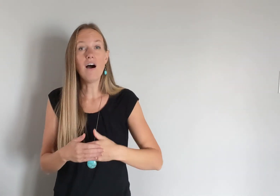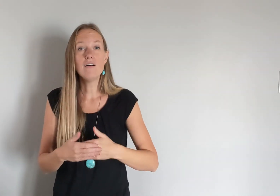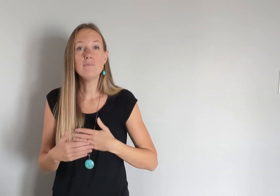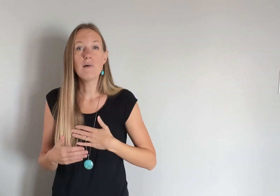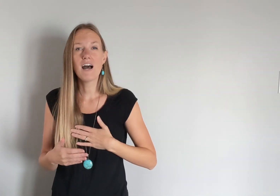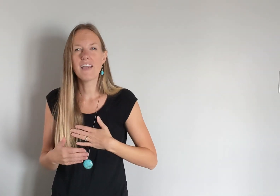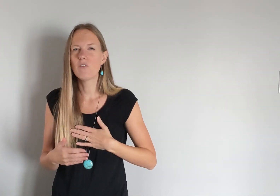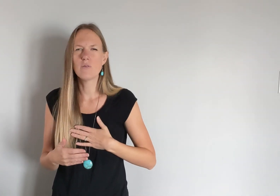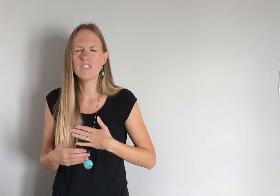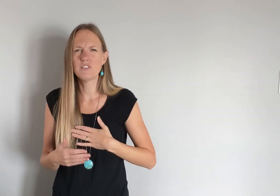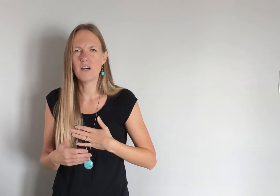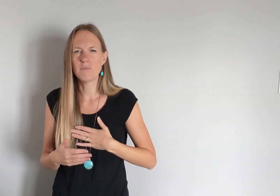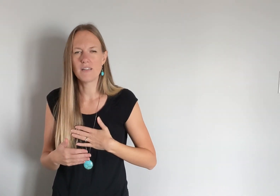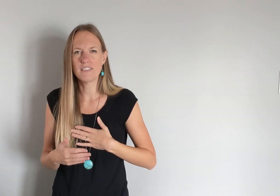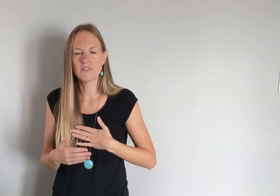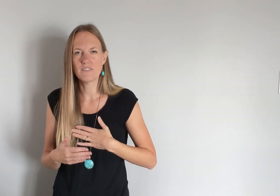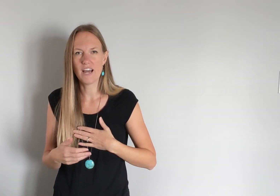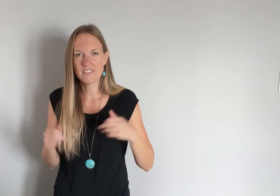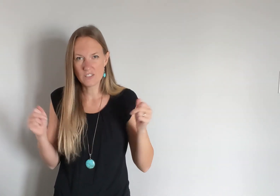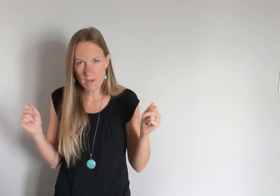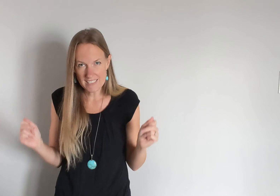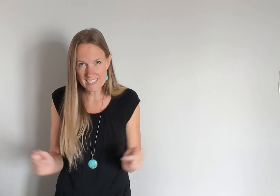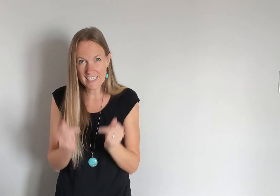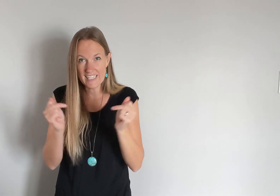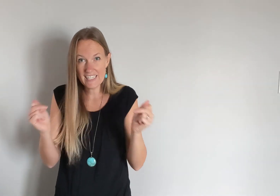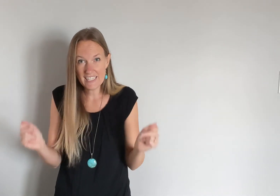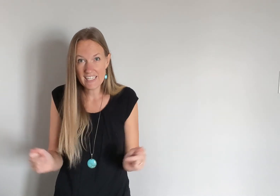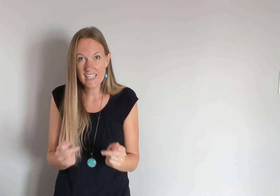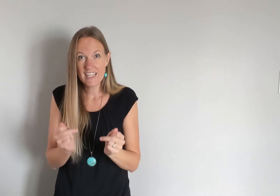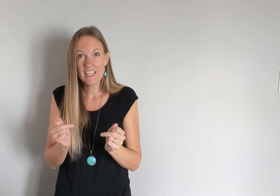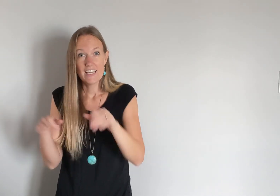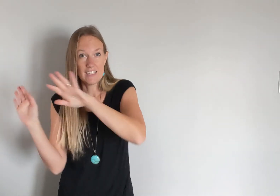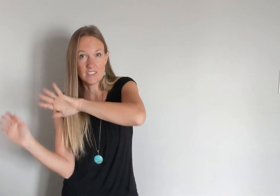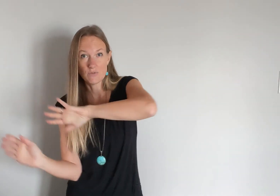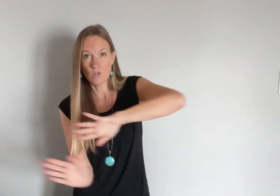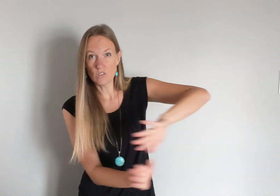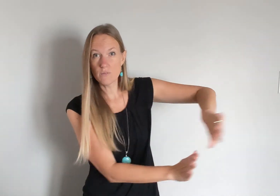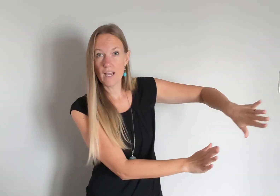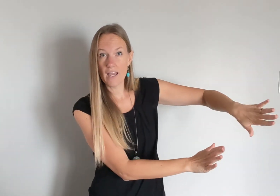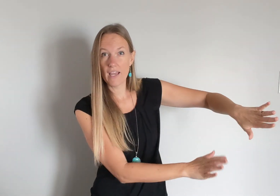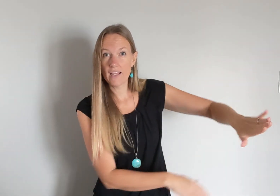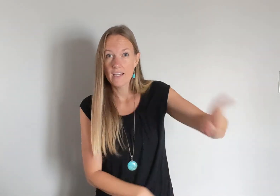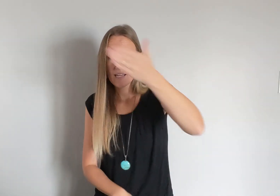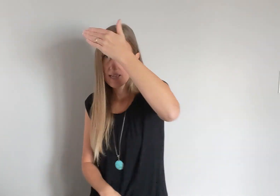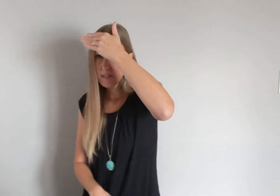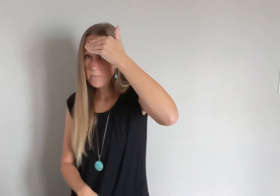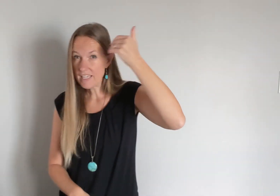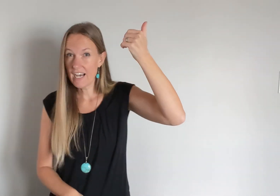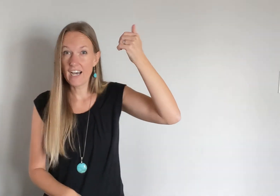All my, oh, I wouldn't do all, probably it's really fast. So my sin is rolled away